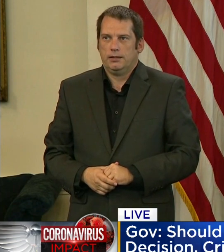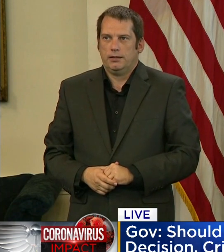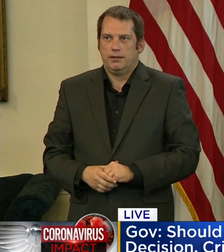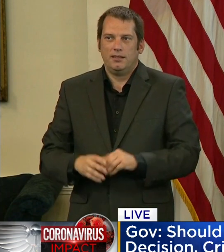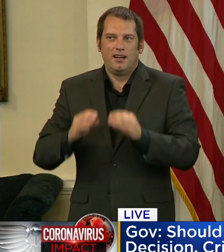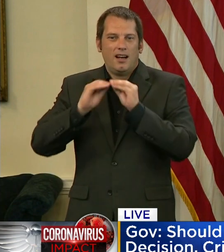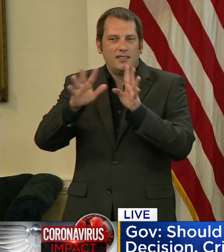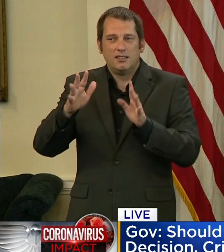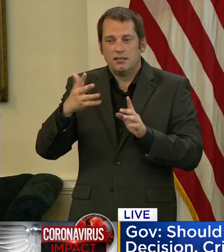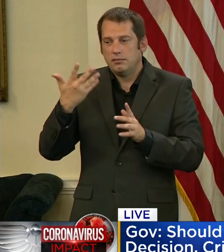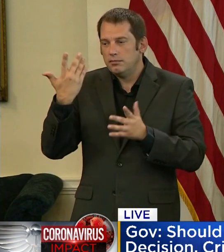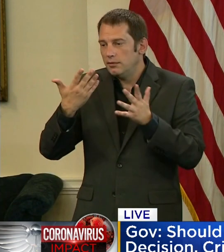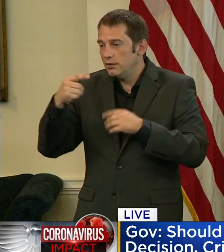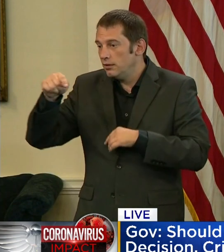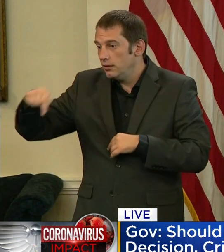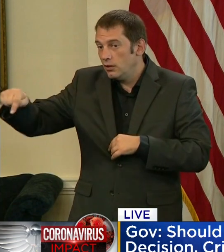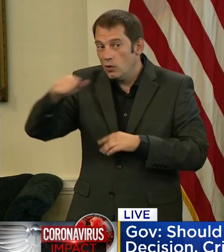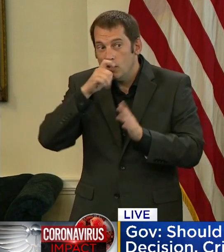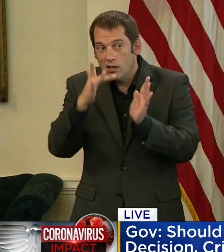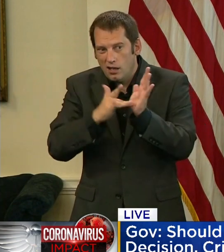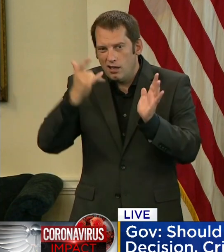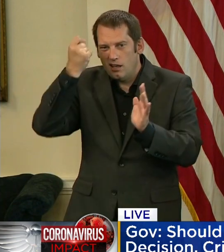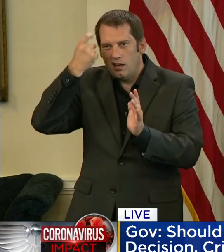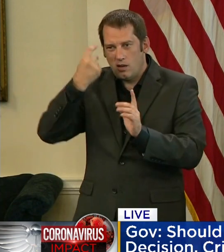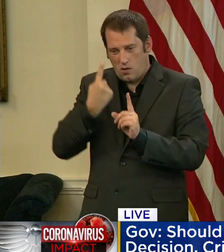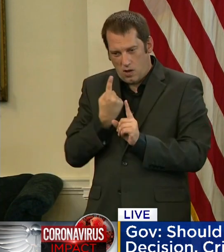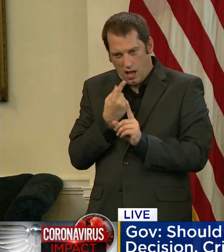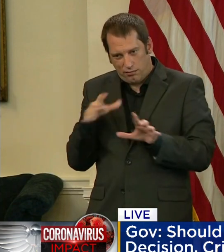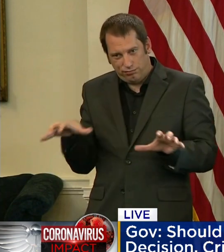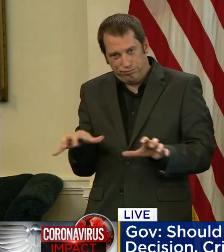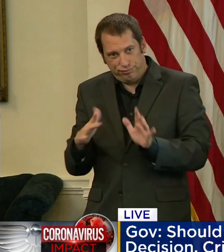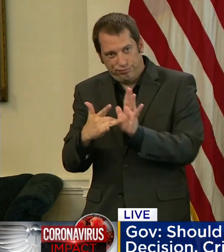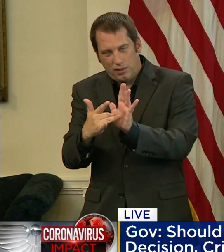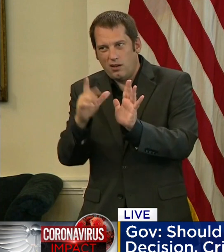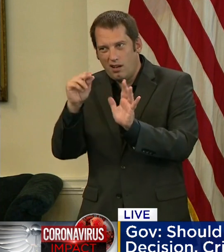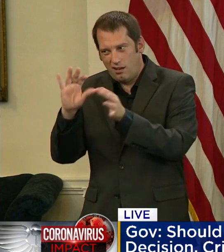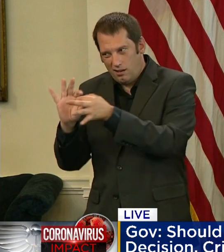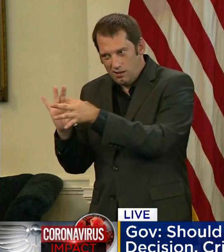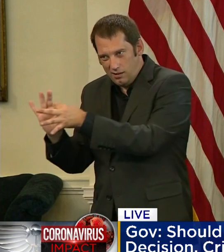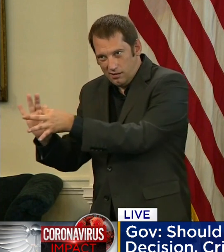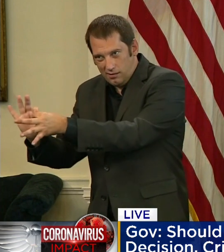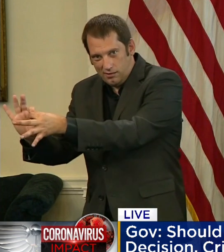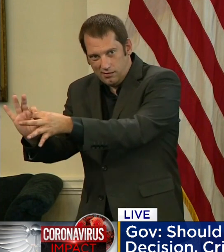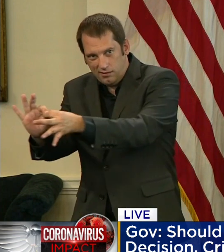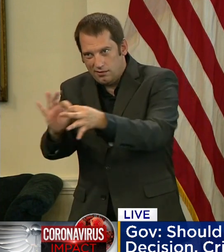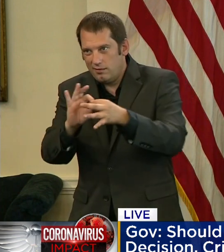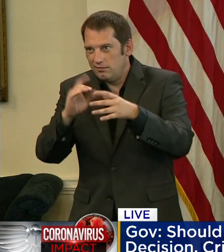not, just random people in their basement that stole somebody's identity. It's